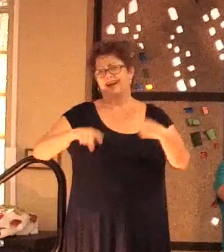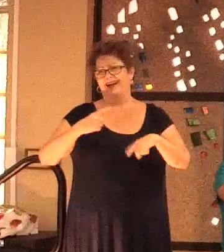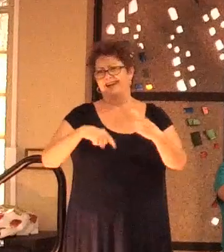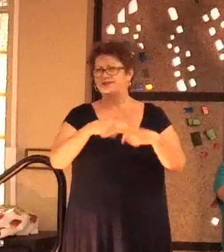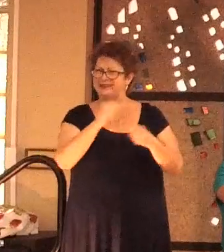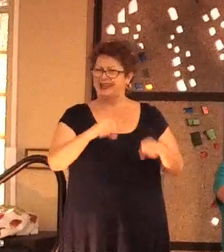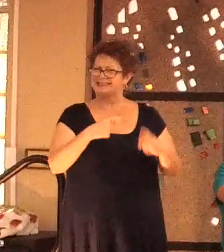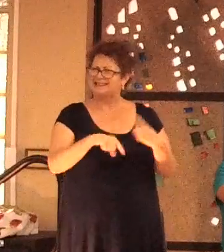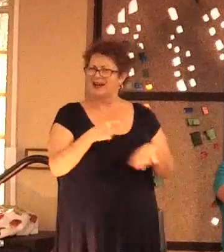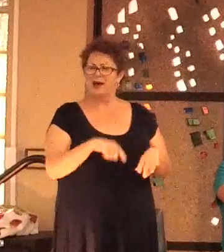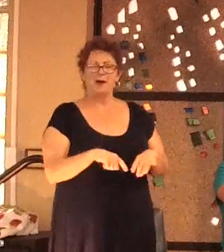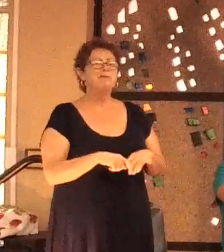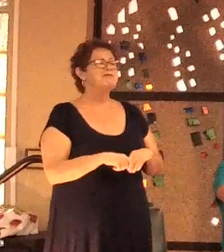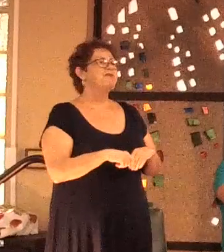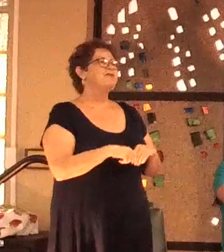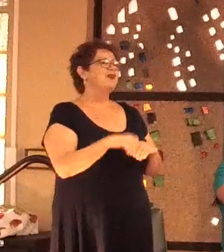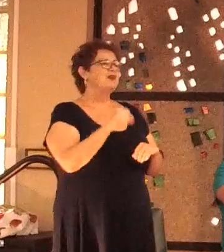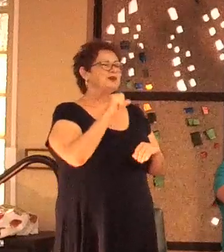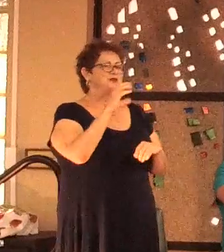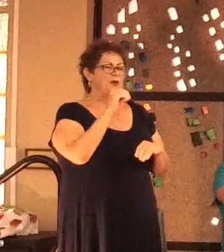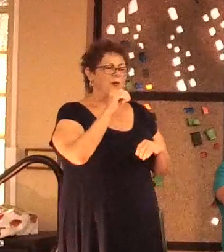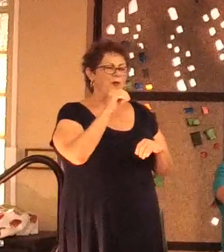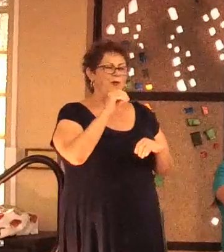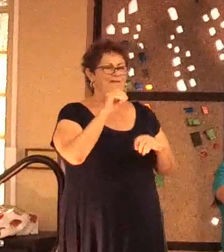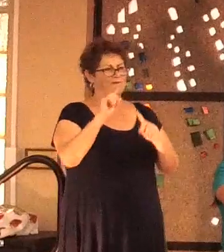frightened. I said, oh, I know you can't sign.